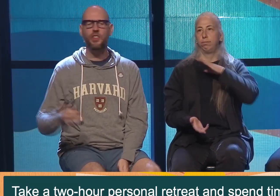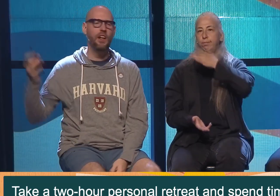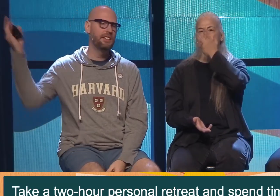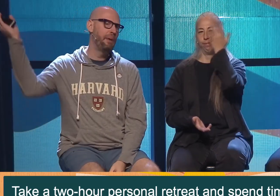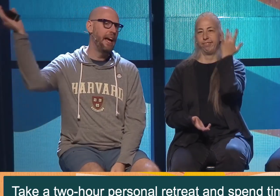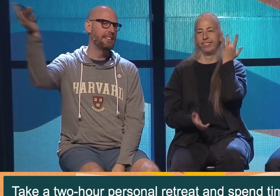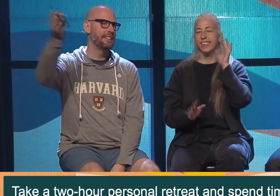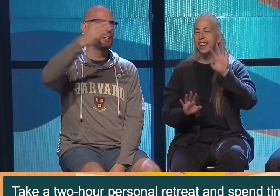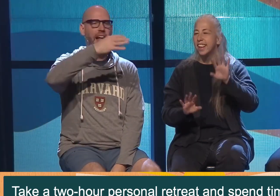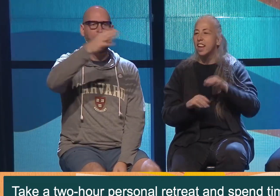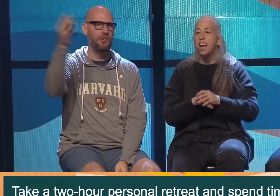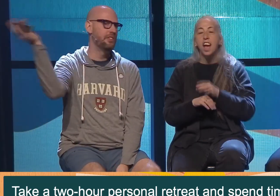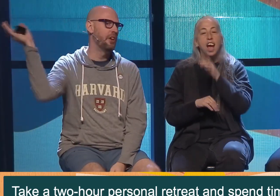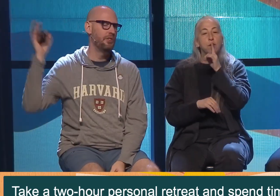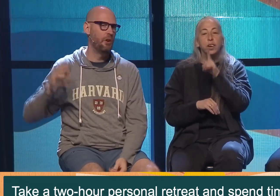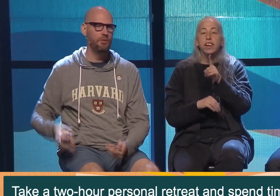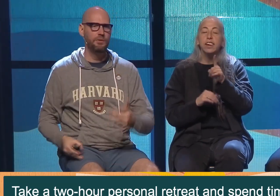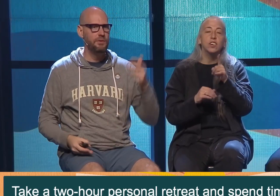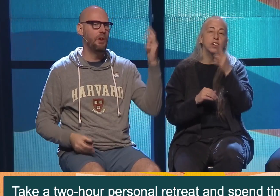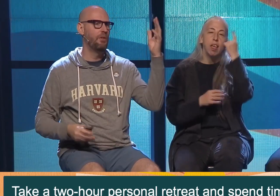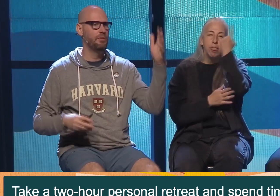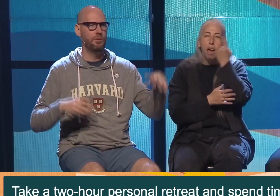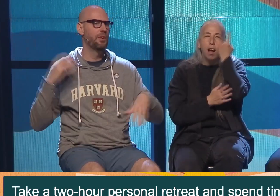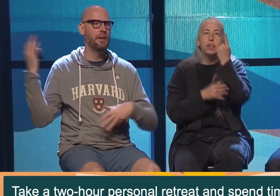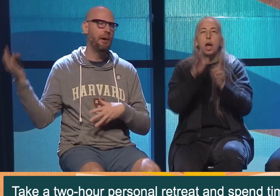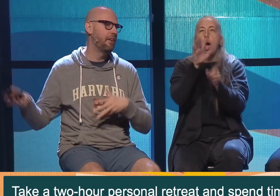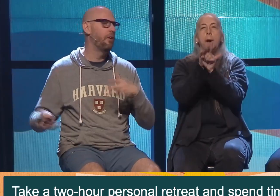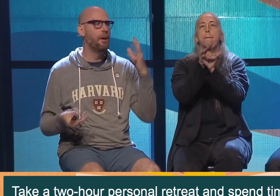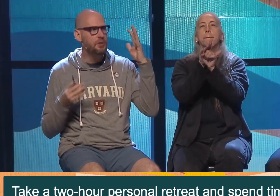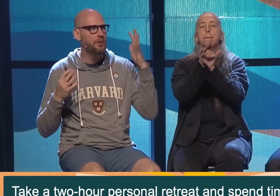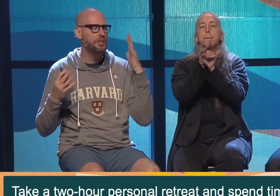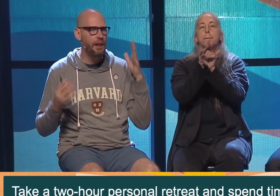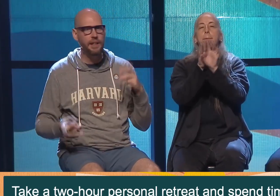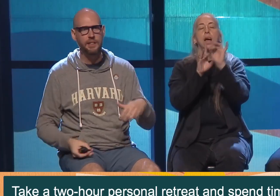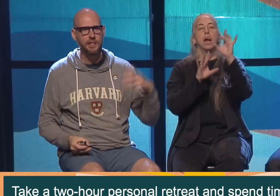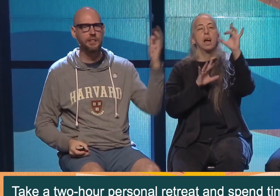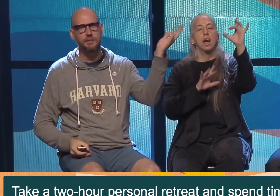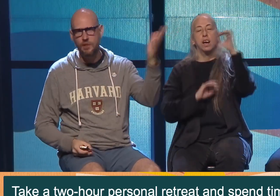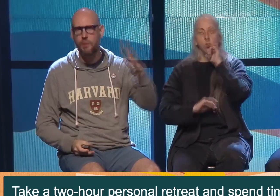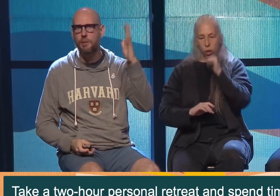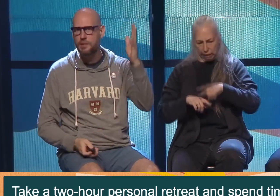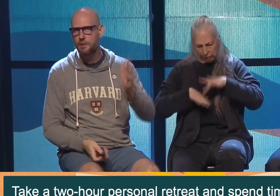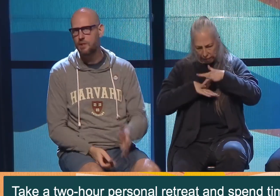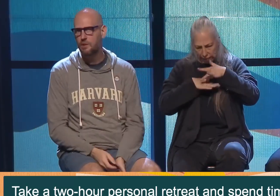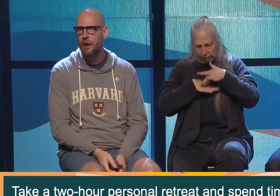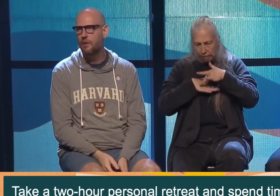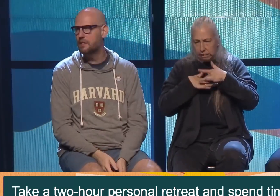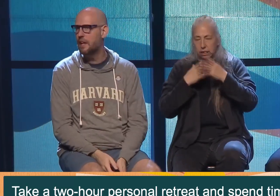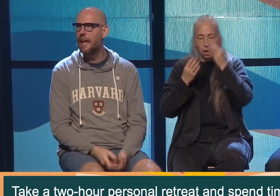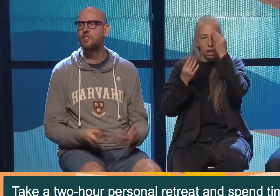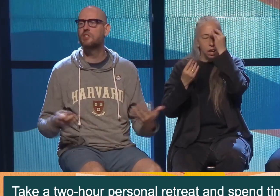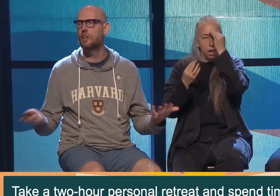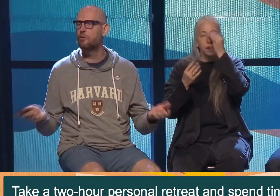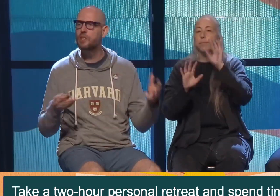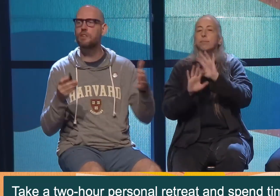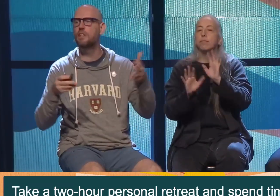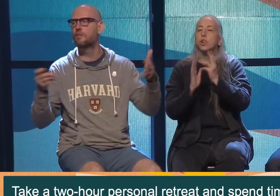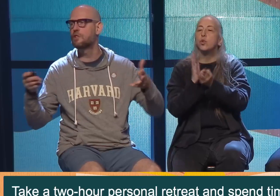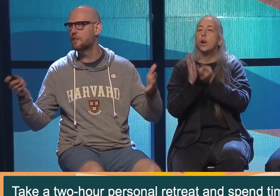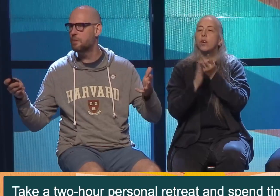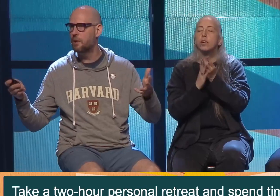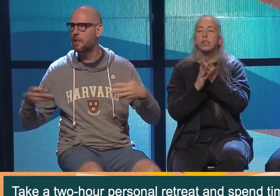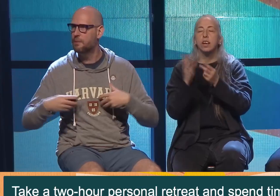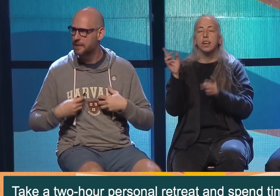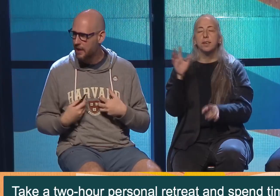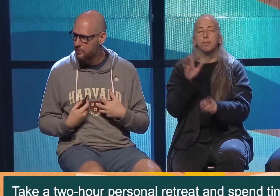And let thoughts pass as clouds. Don't worry about, oh, I'm so distracted. Just, maybe spend 2 hours and ask yourself, which of these